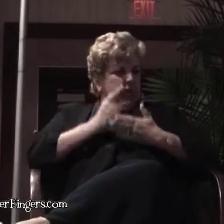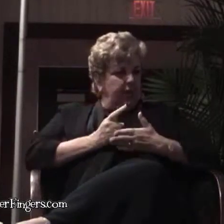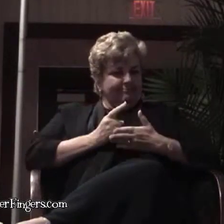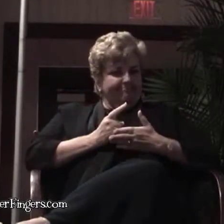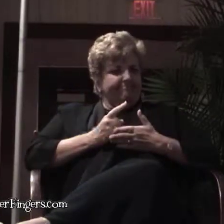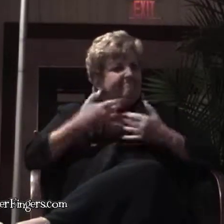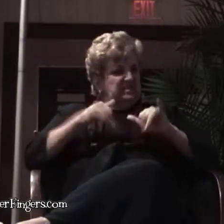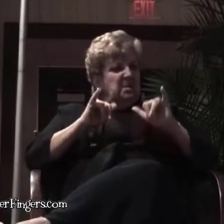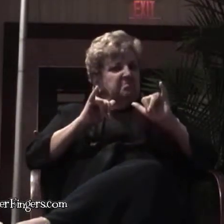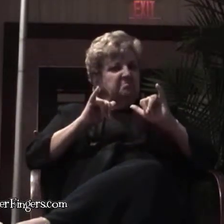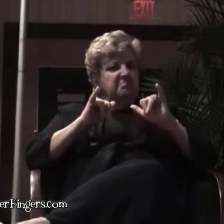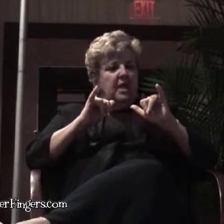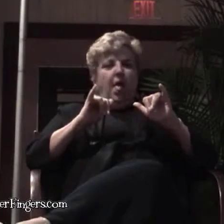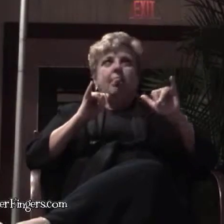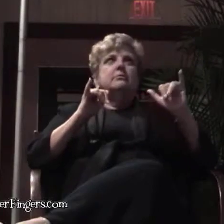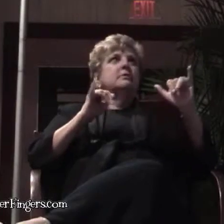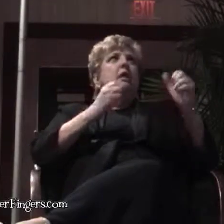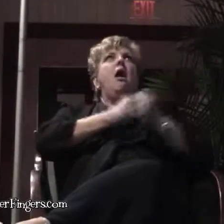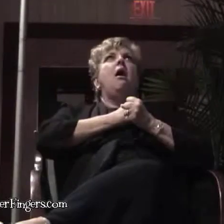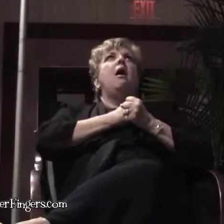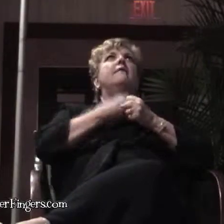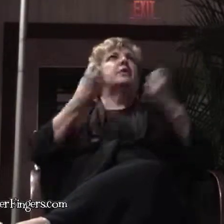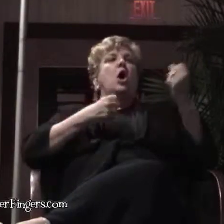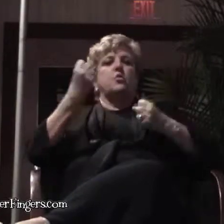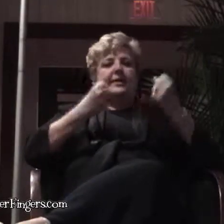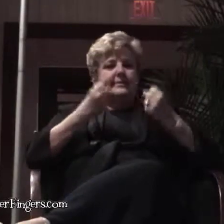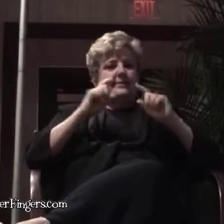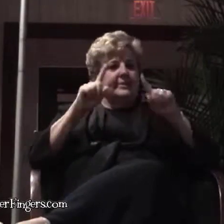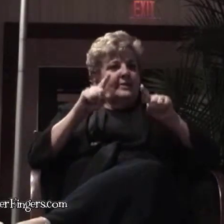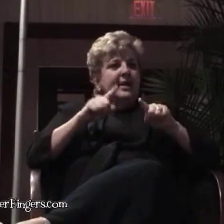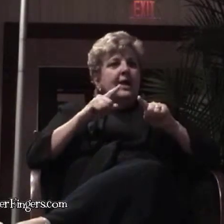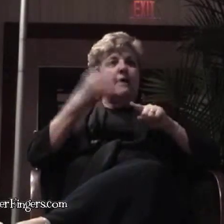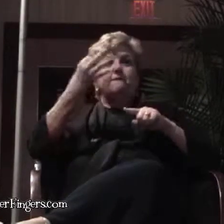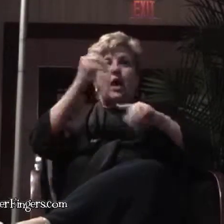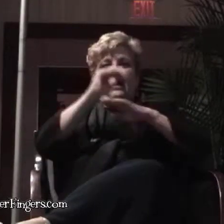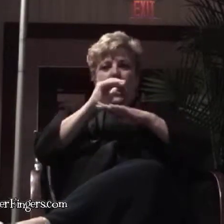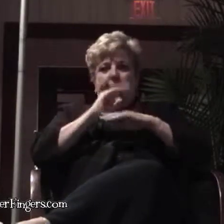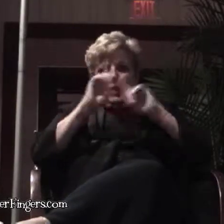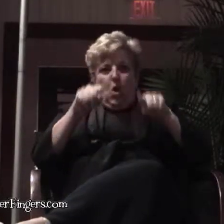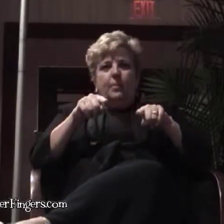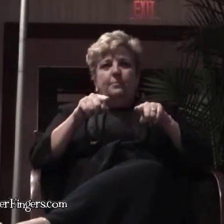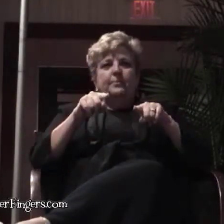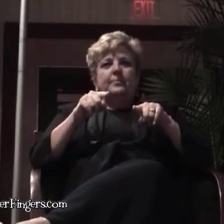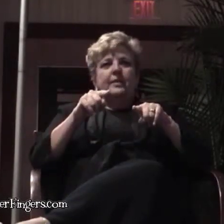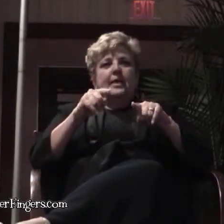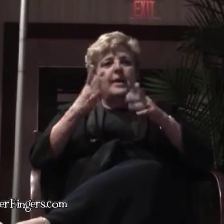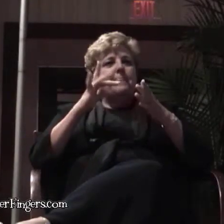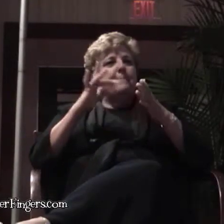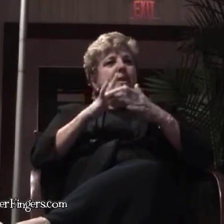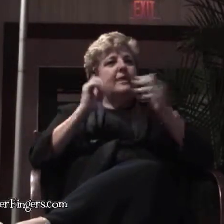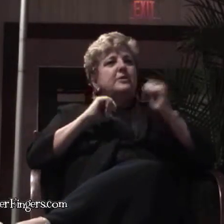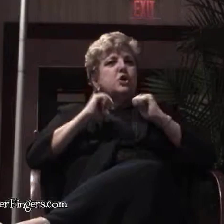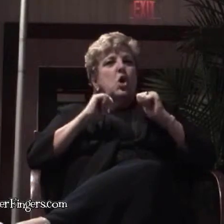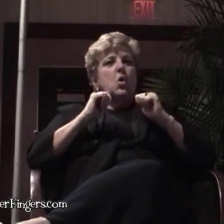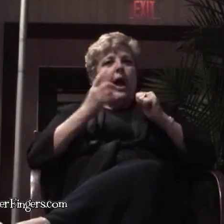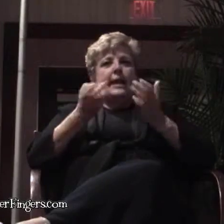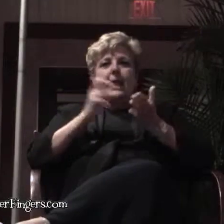It's my thing. I love car races. And I'm at the car races on Friday night, and middle of the show, I get up and I go home.